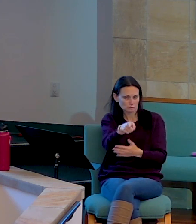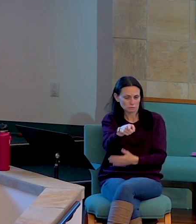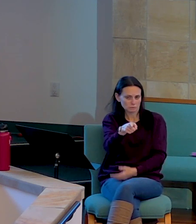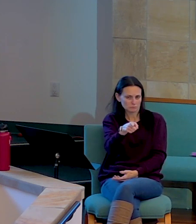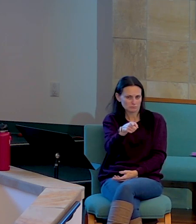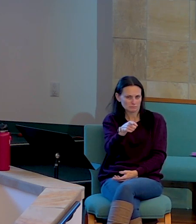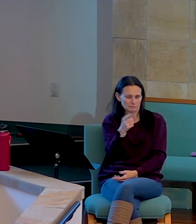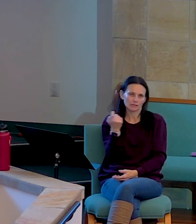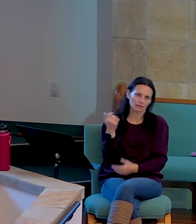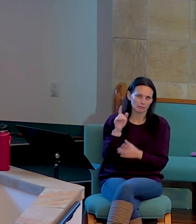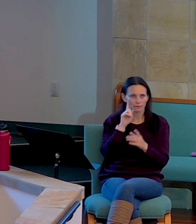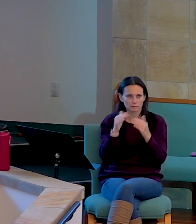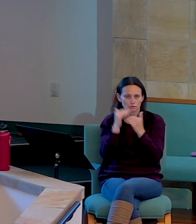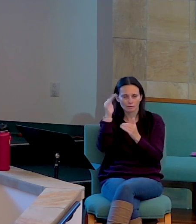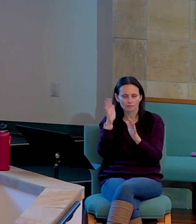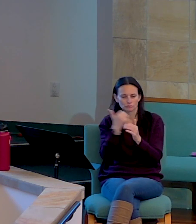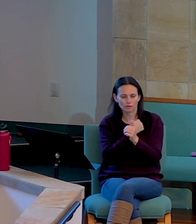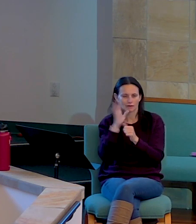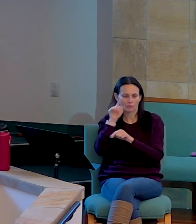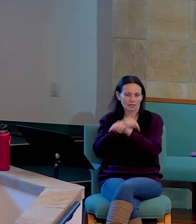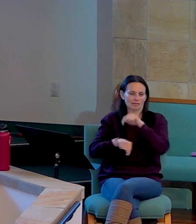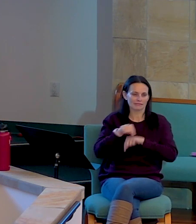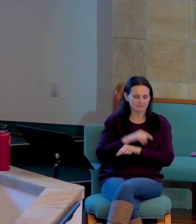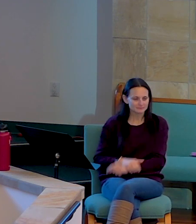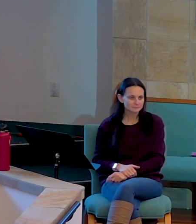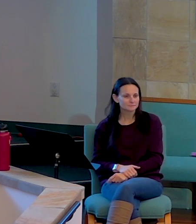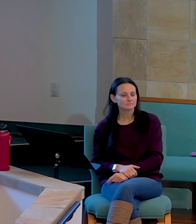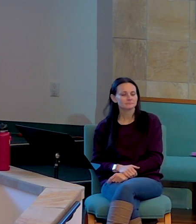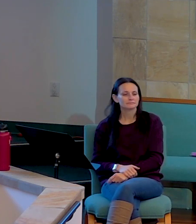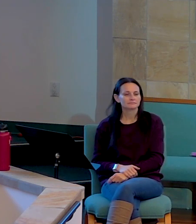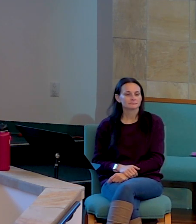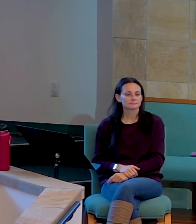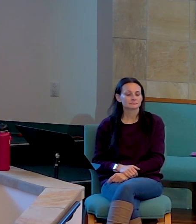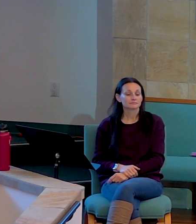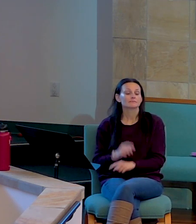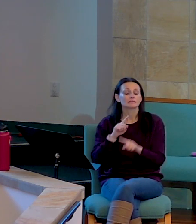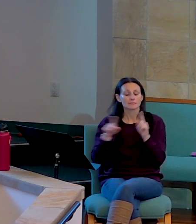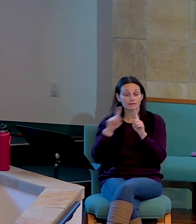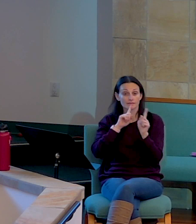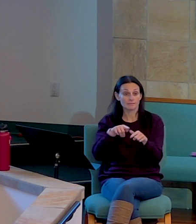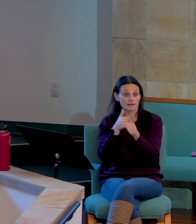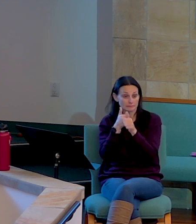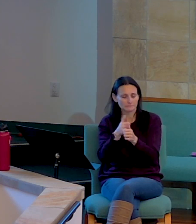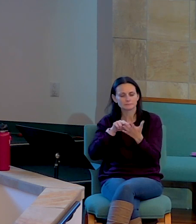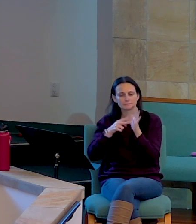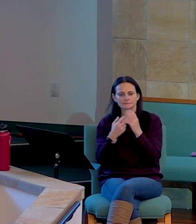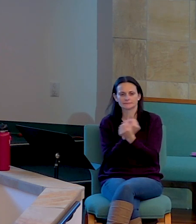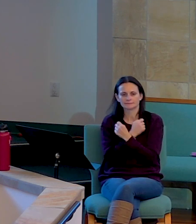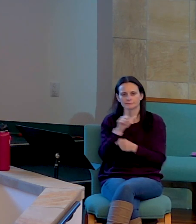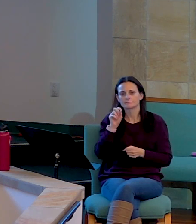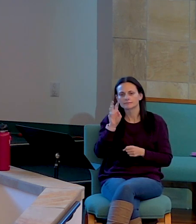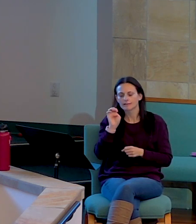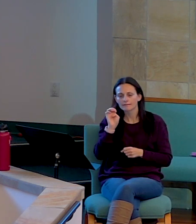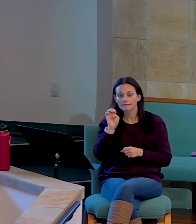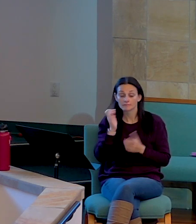That's a little meddling. I'm sorry, I'll pull that one back. The commandment is to love. I wonder if Jesus